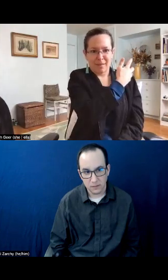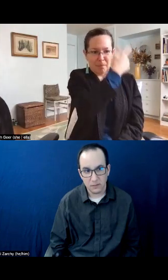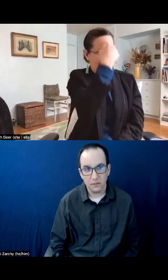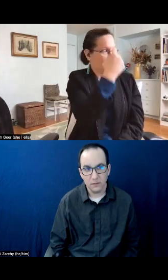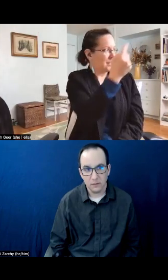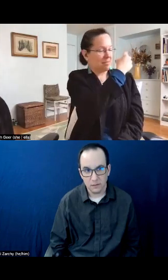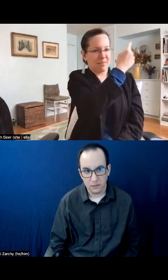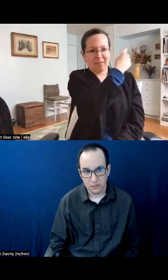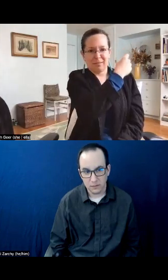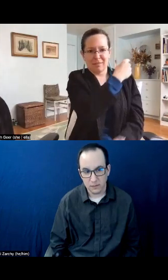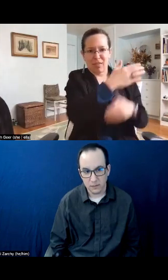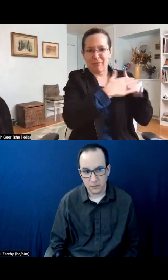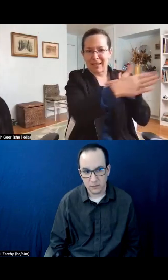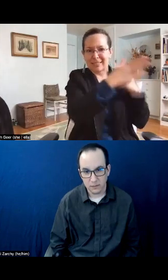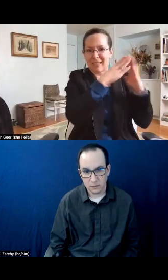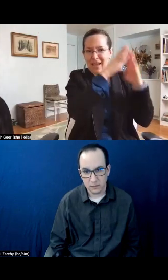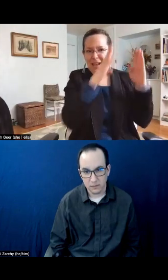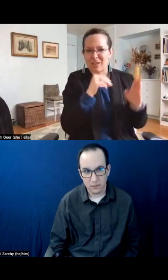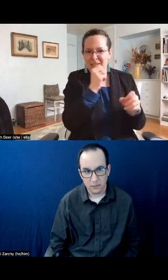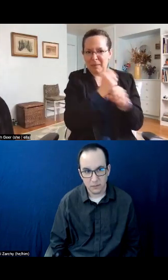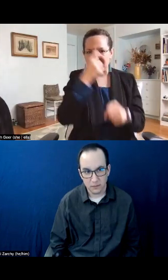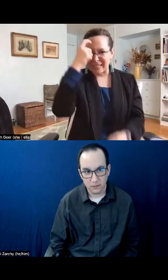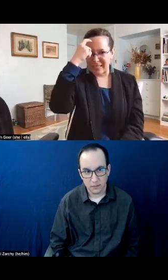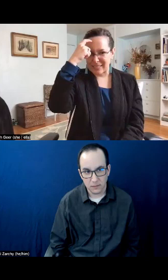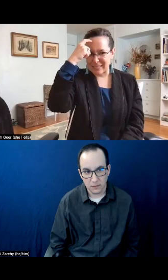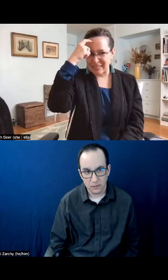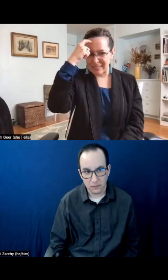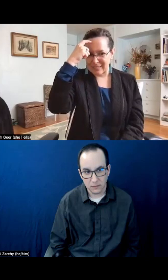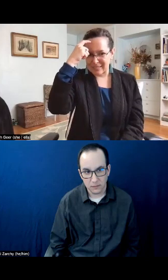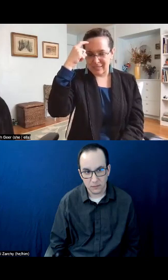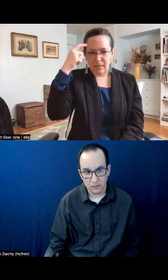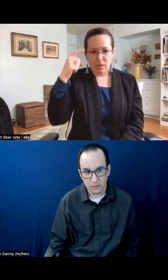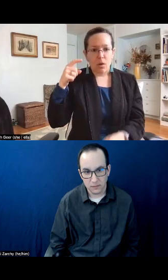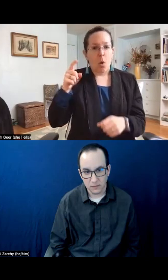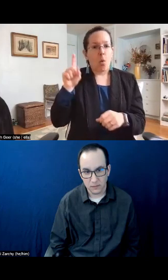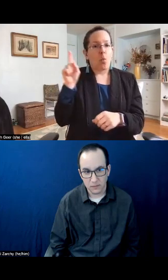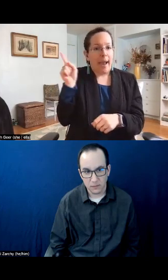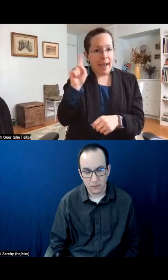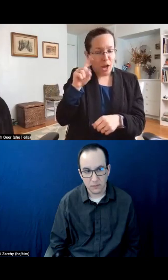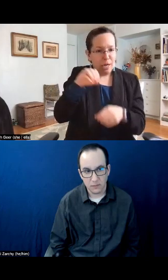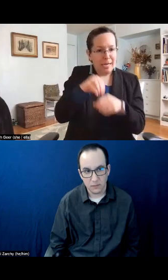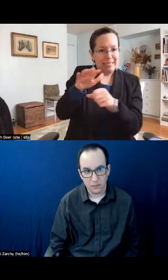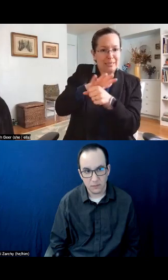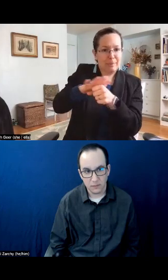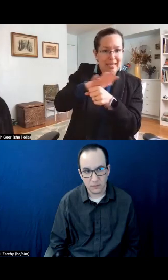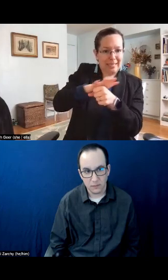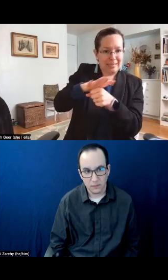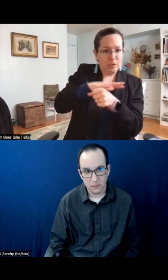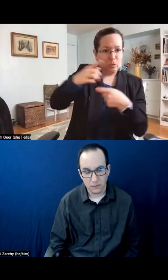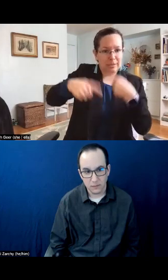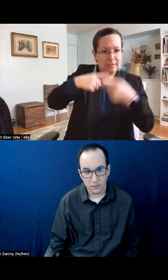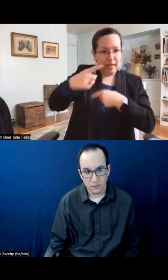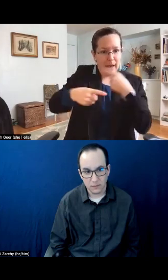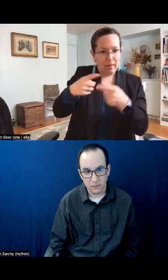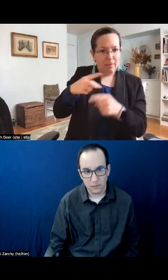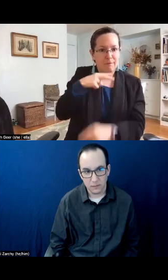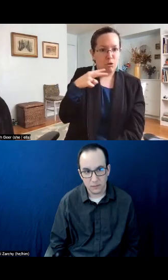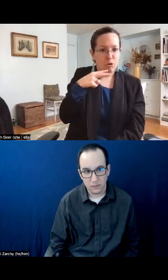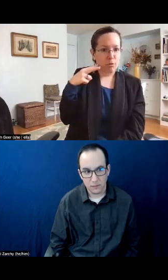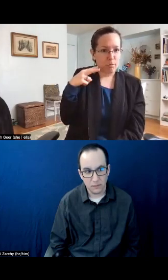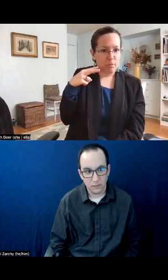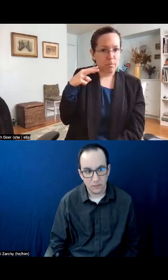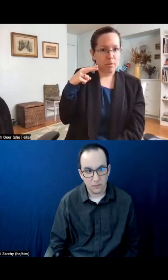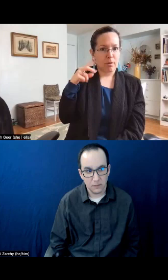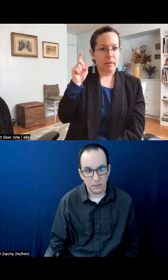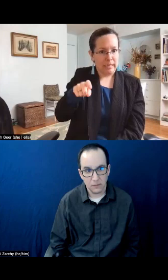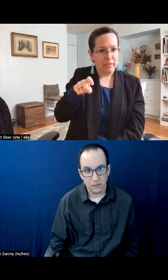show that it is in a space that's beyond where we are right now. And also the sign to leave alone,